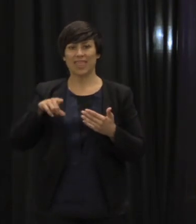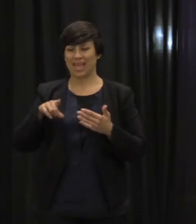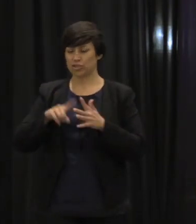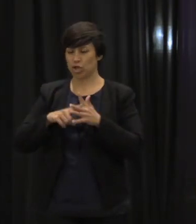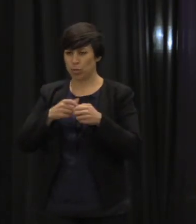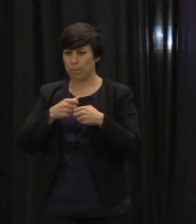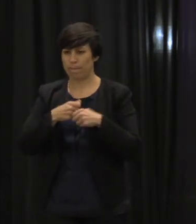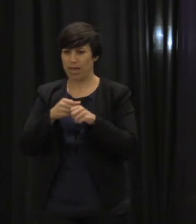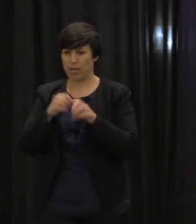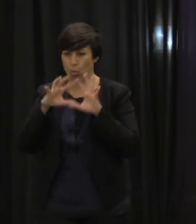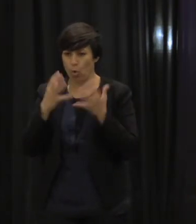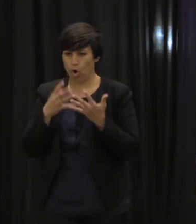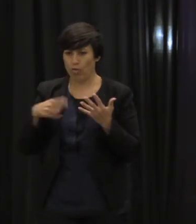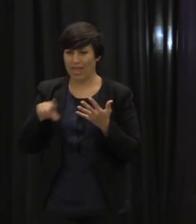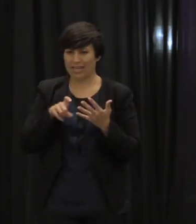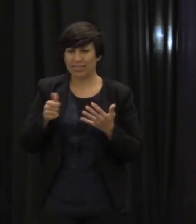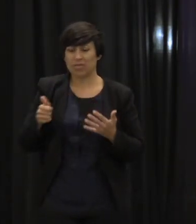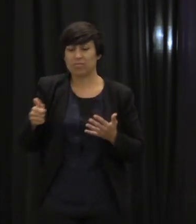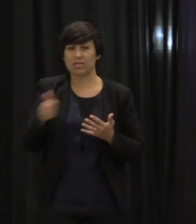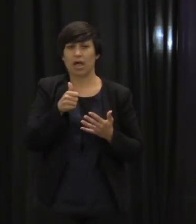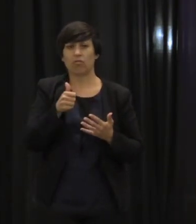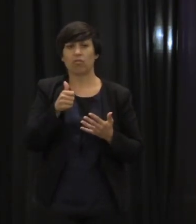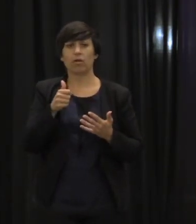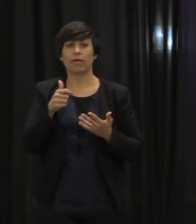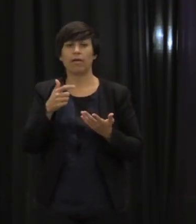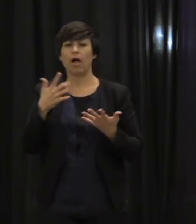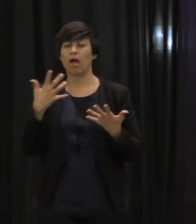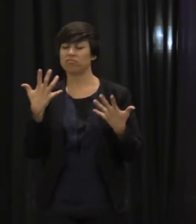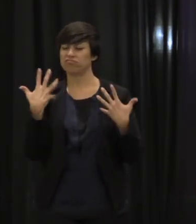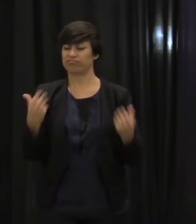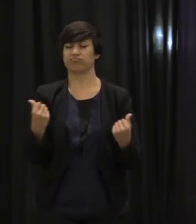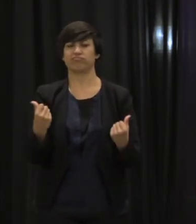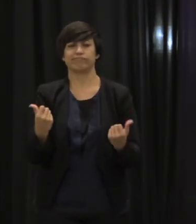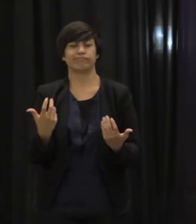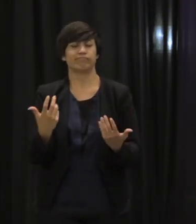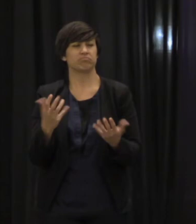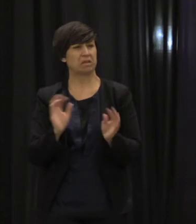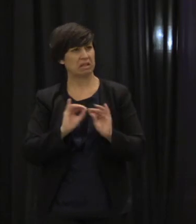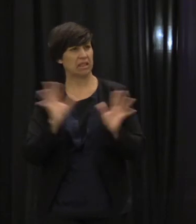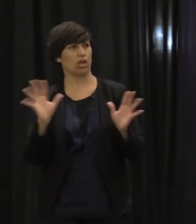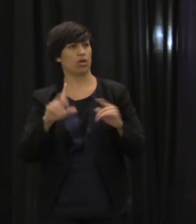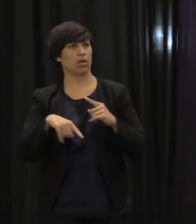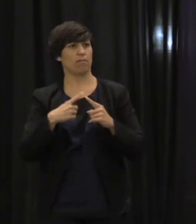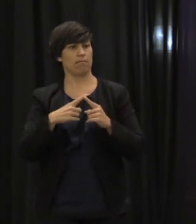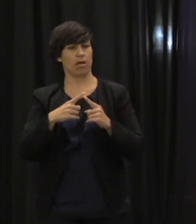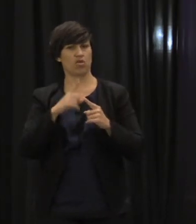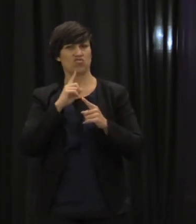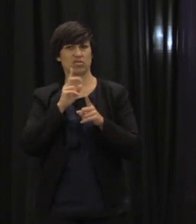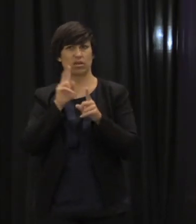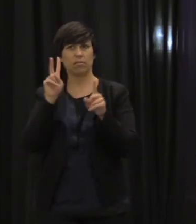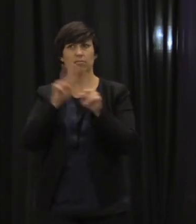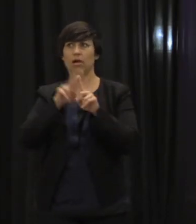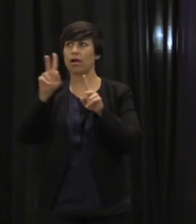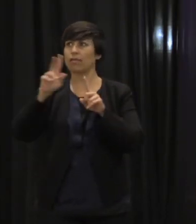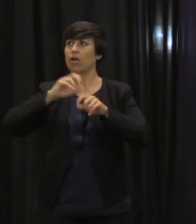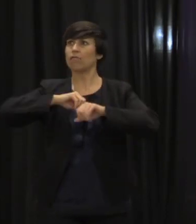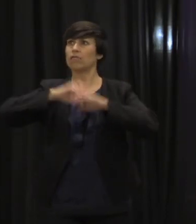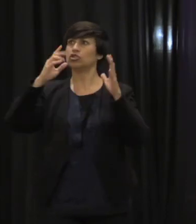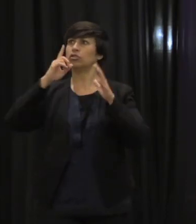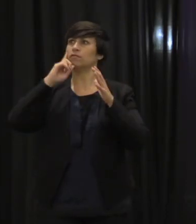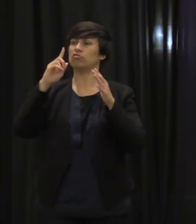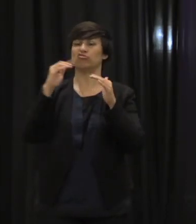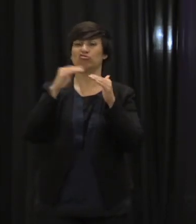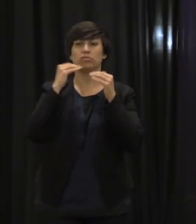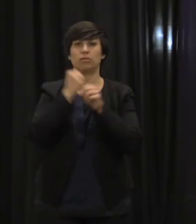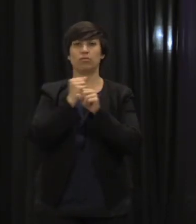own terms, who were unapologetically bold and clear about implementing their visions for justice and liberation. The groups